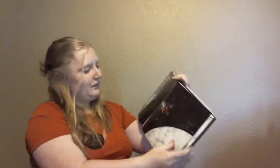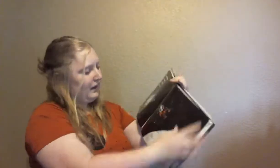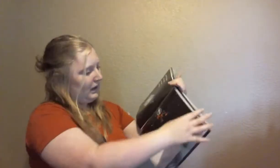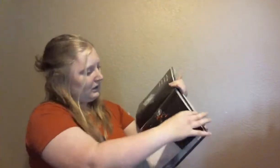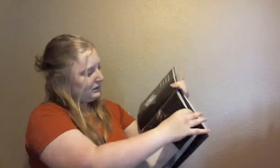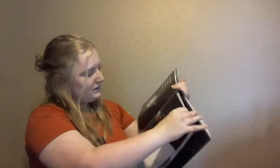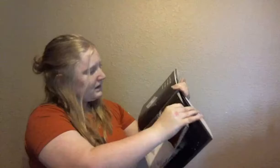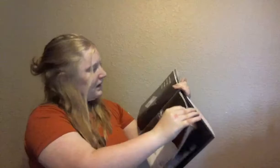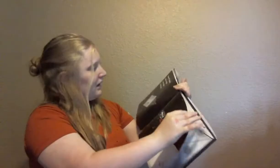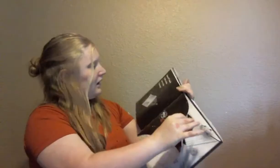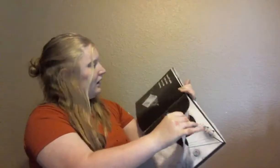Perfect.